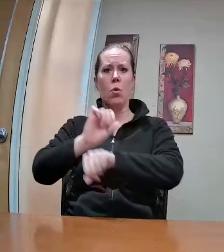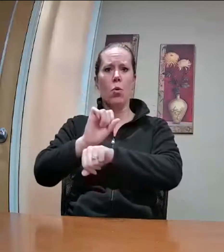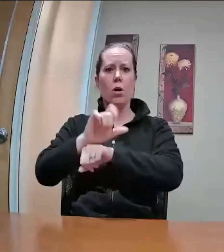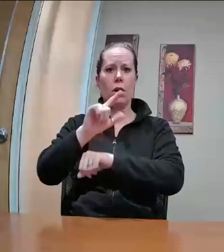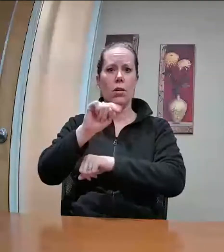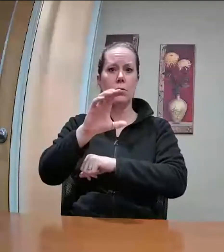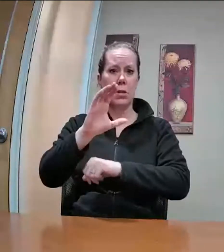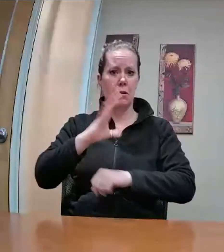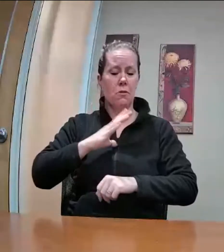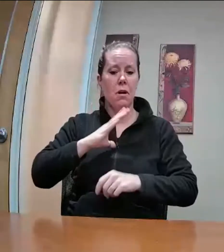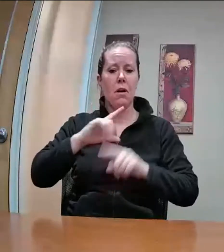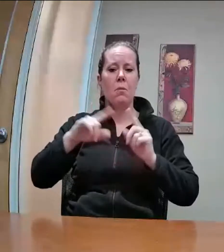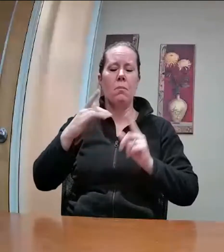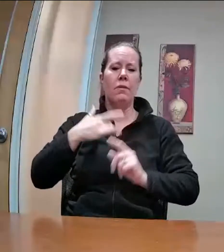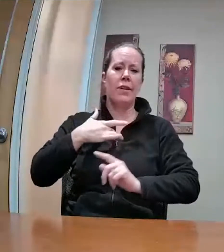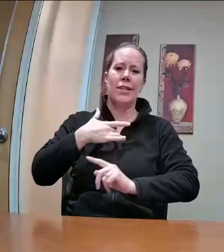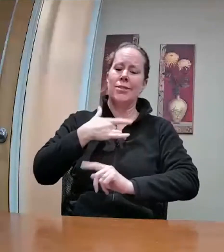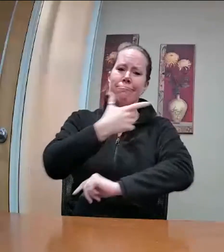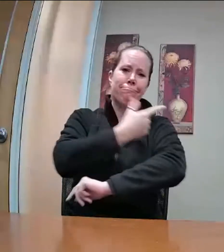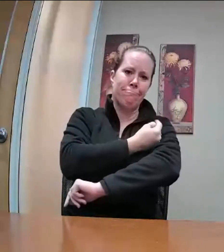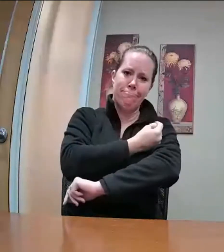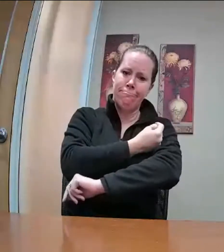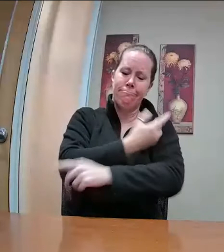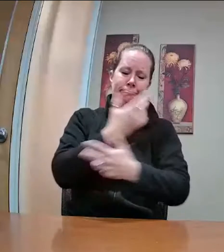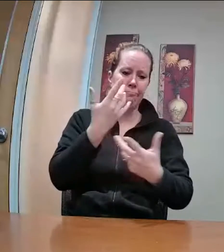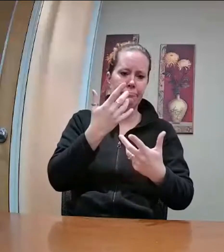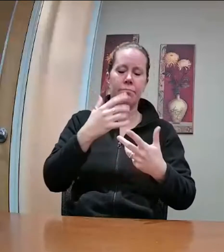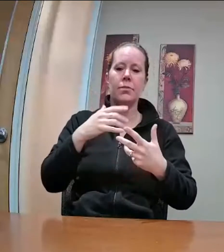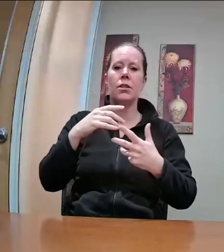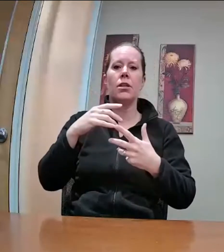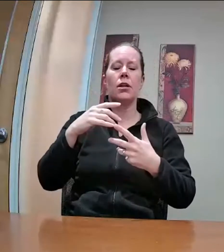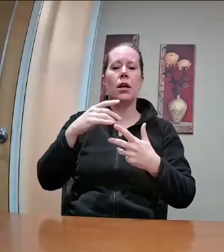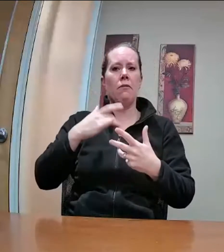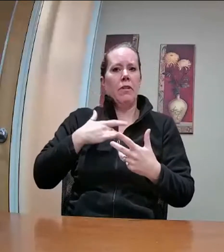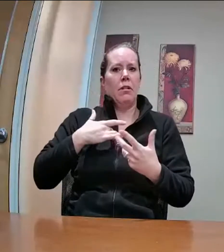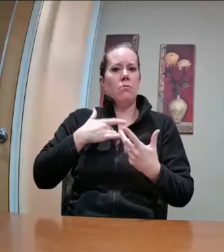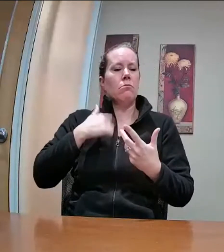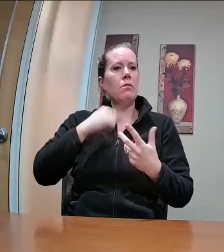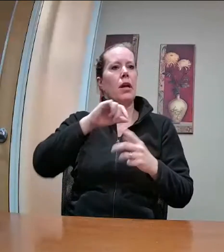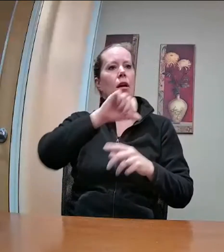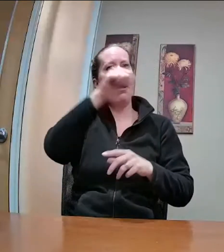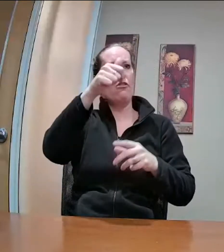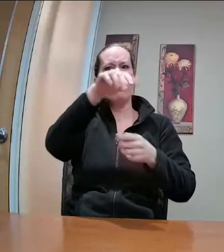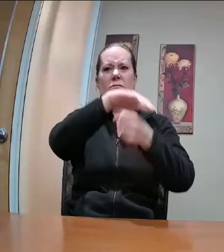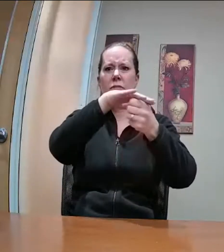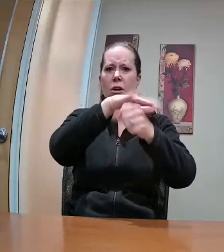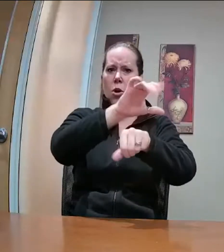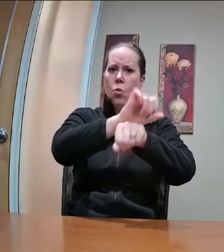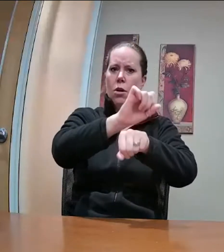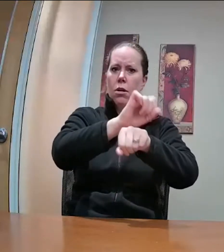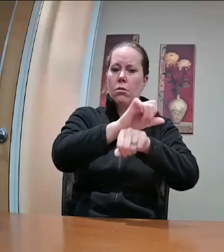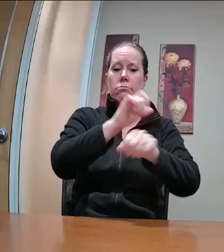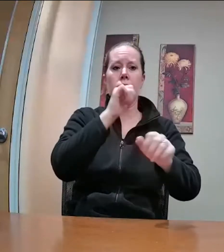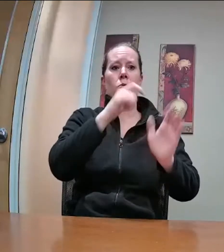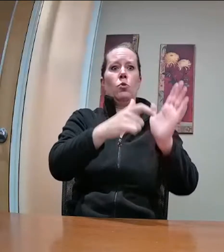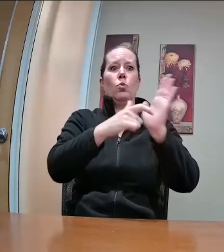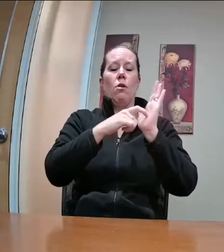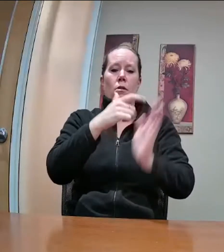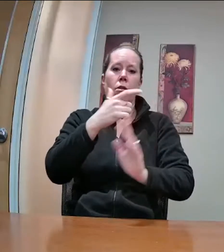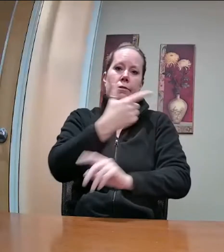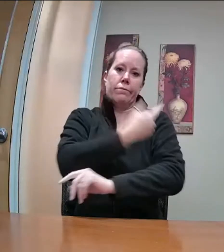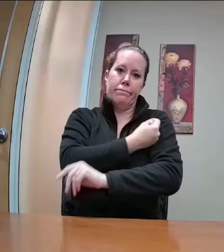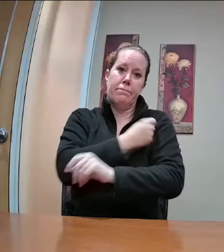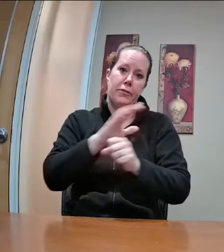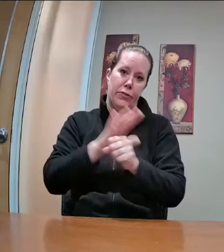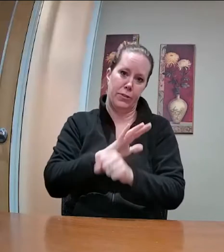to be vaccinated or find it easier can go other places where there is not that requirement.